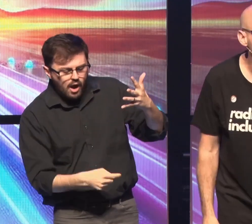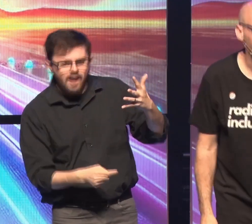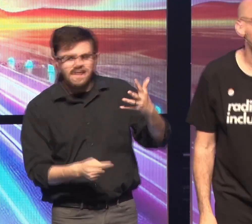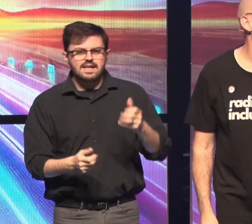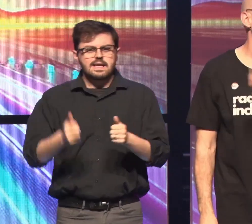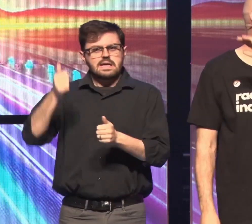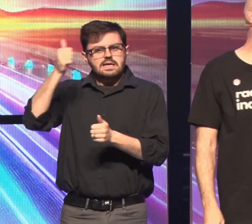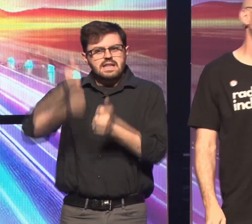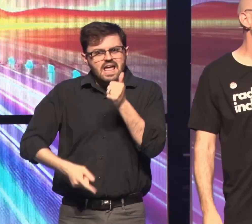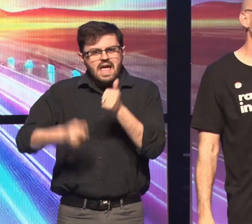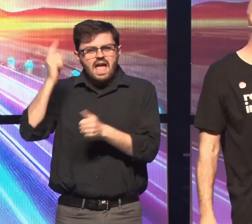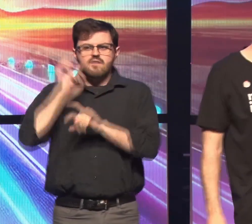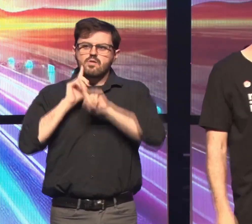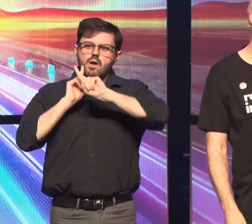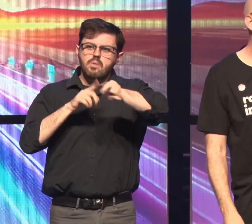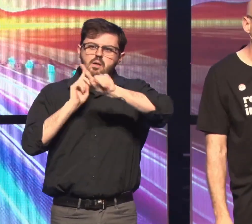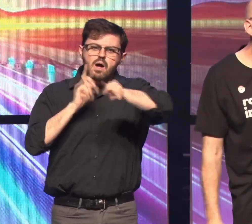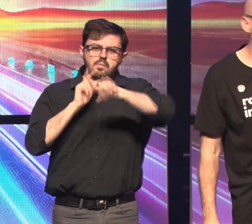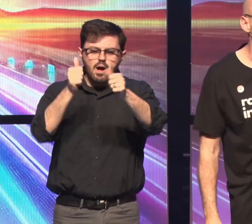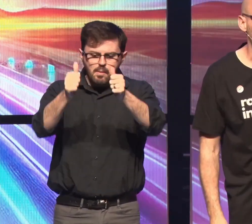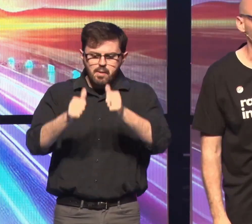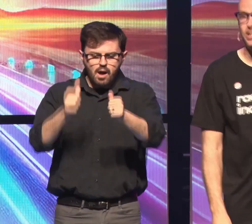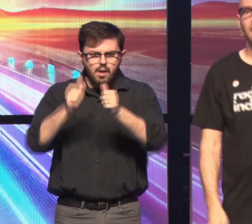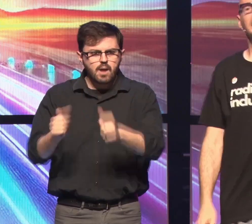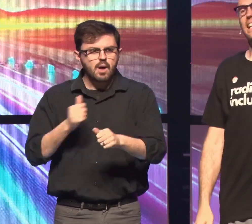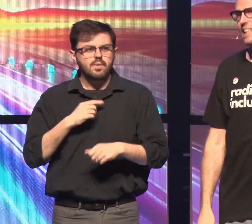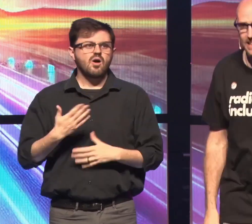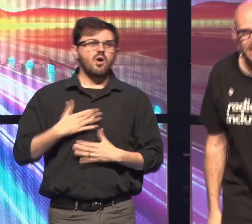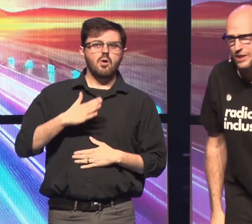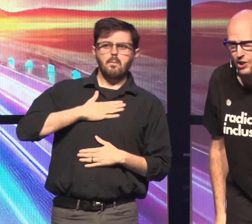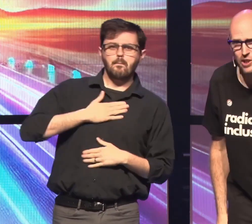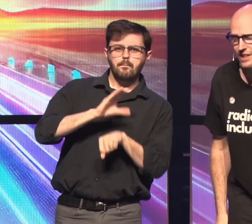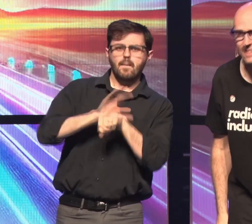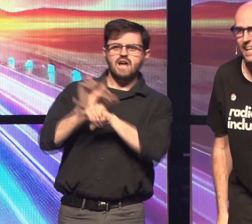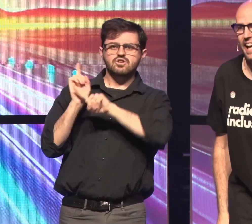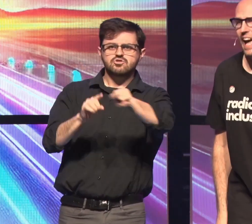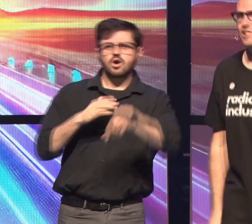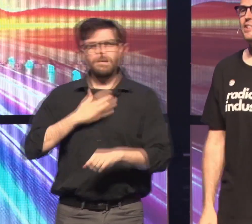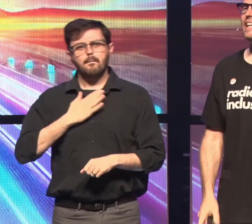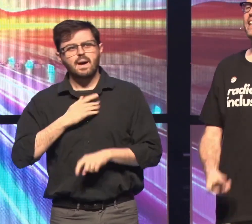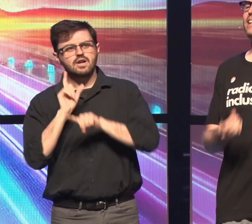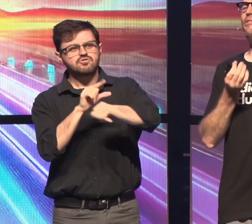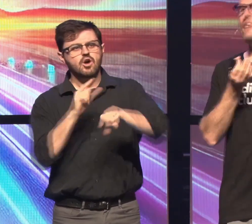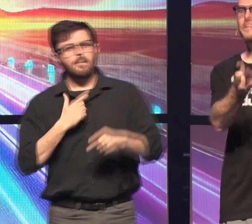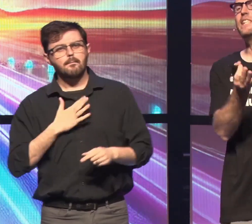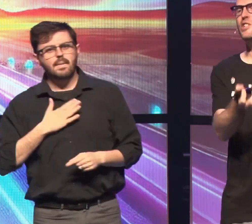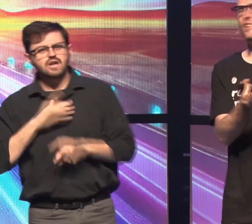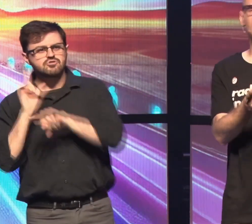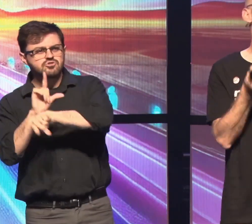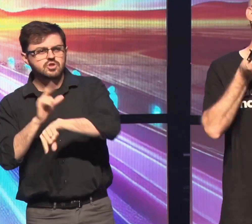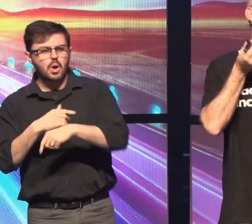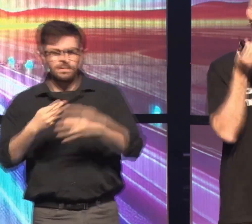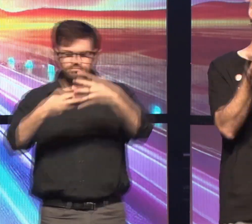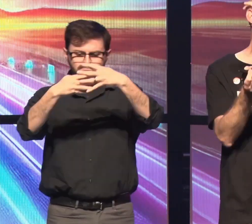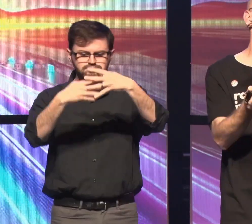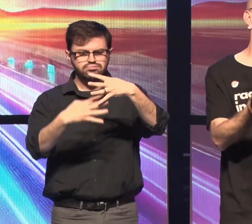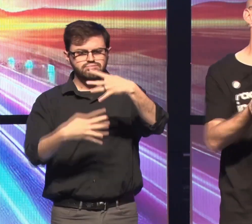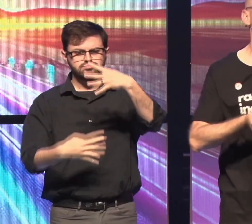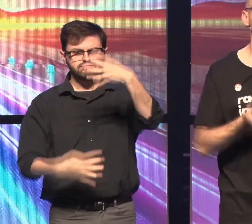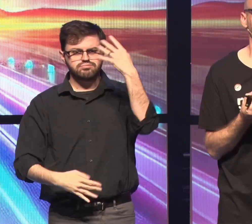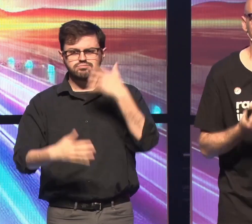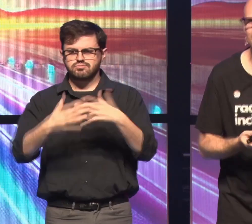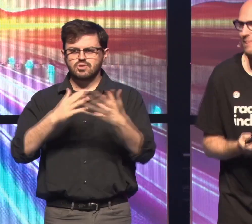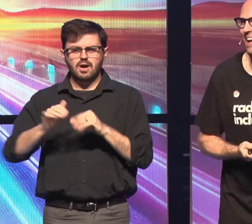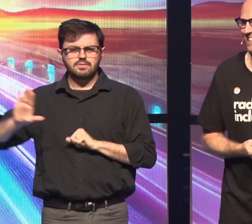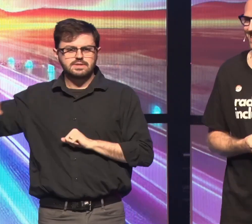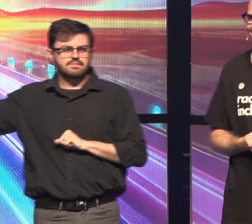their church, doesn't pay any attention to what that person wants in a church, lists the churches. And so you get like 50 churches, everybody defending why their